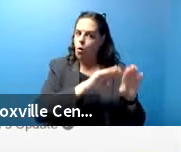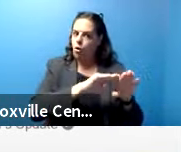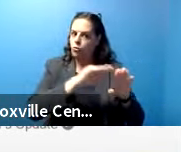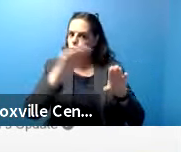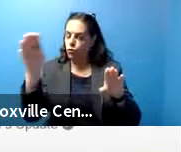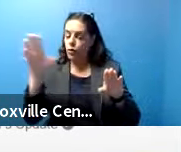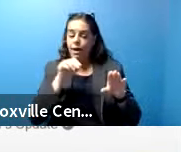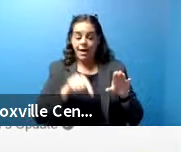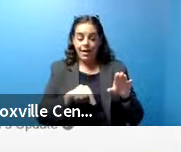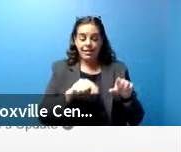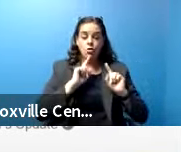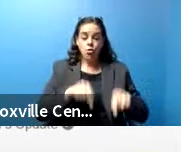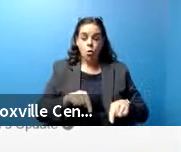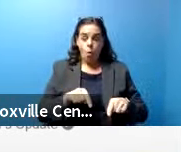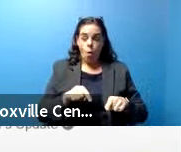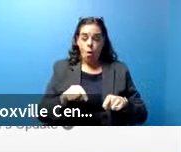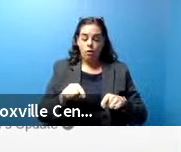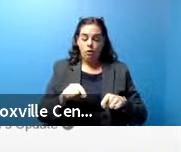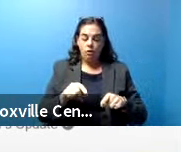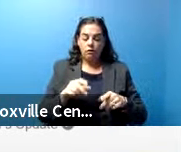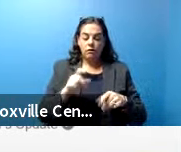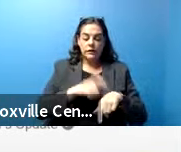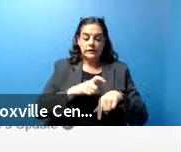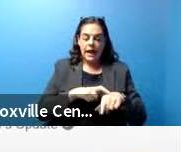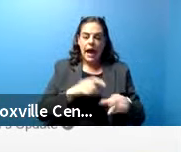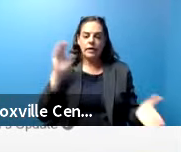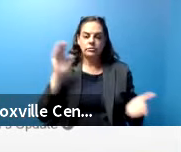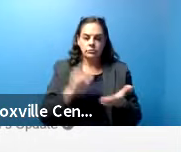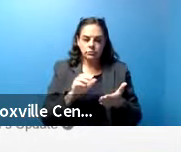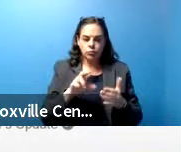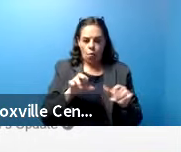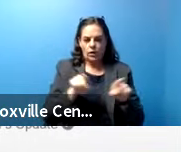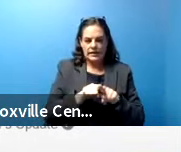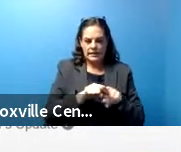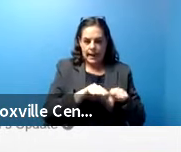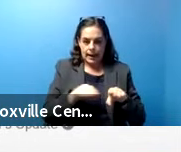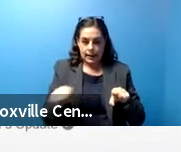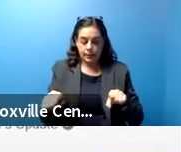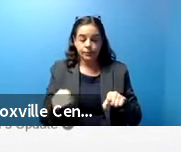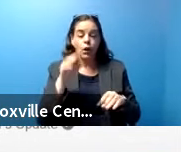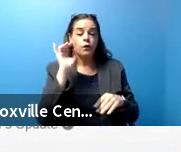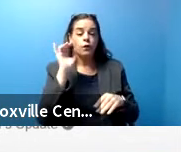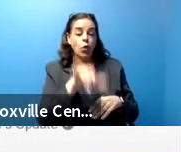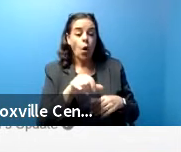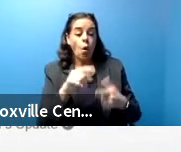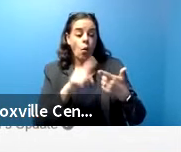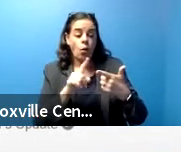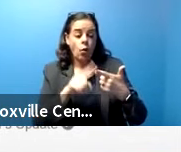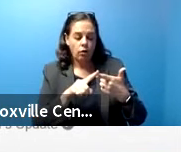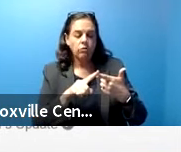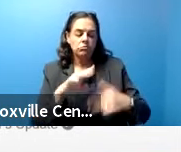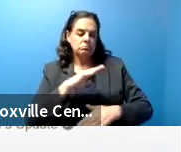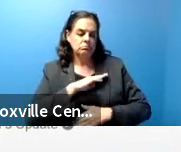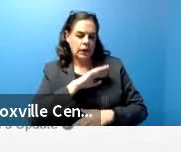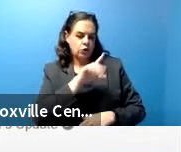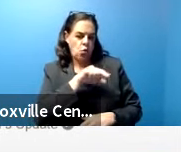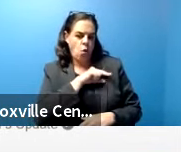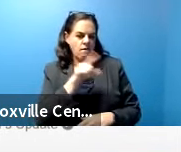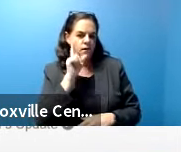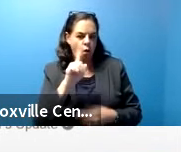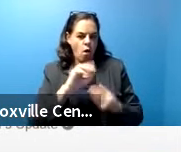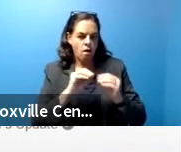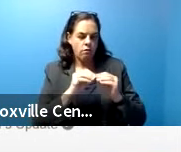same or decreasing. Based on the qualifications we mentioned for a shift in the traffic light colors, this benchmark meets the qualifications for